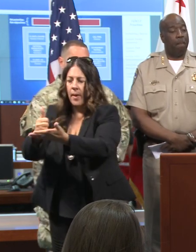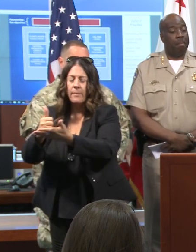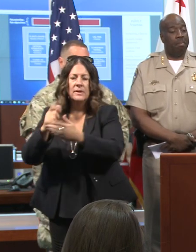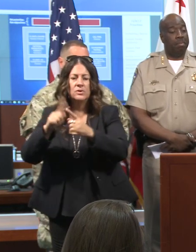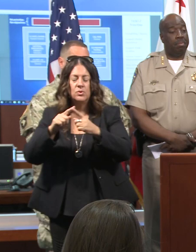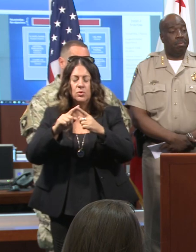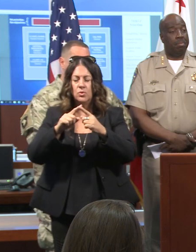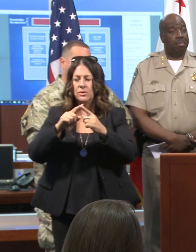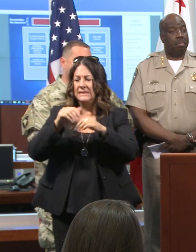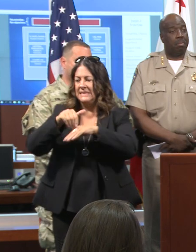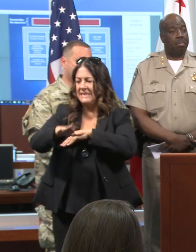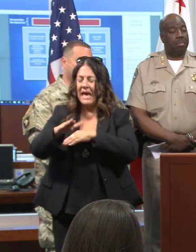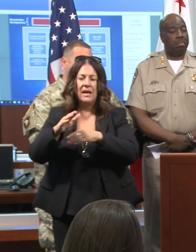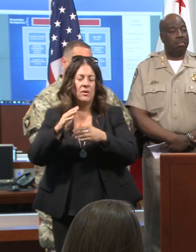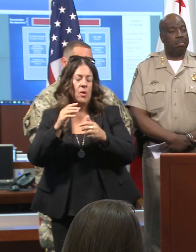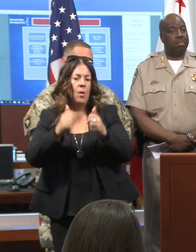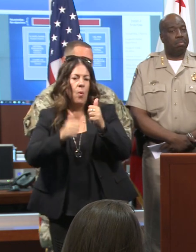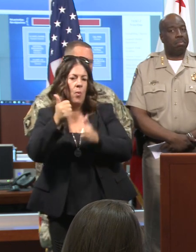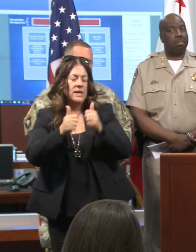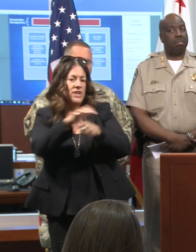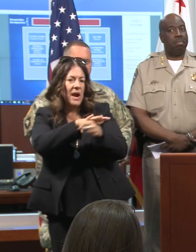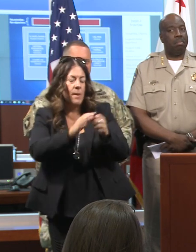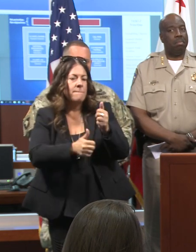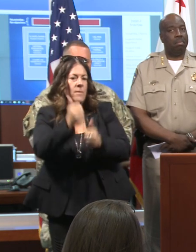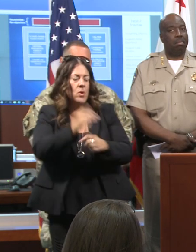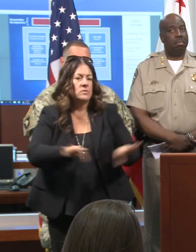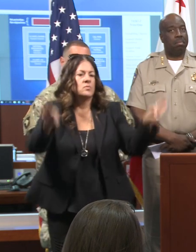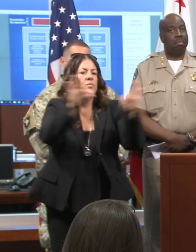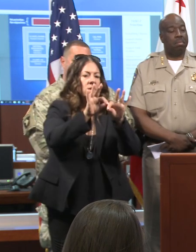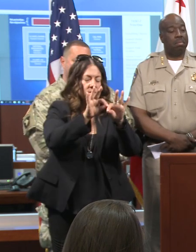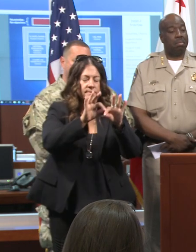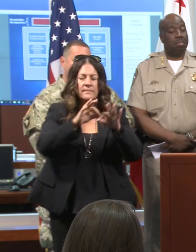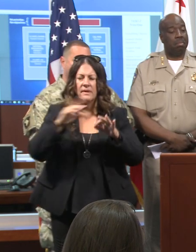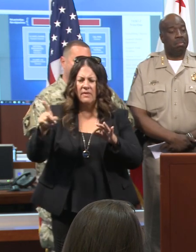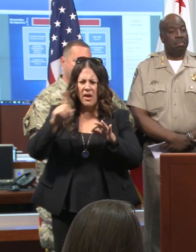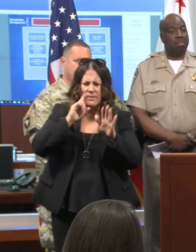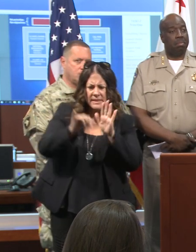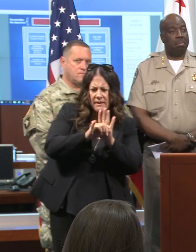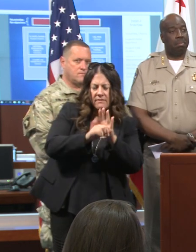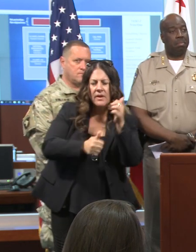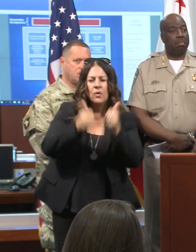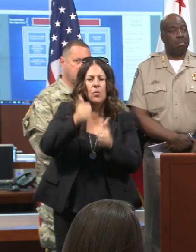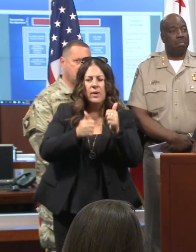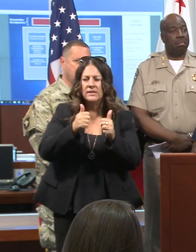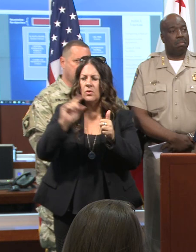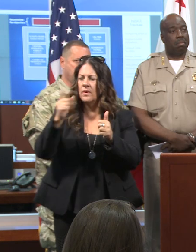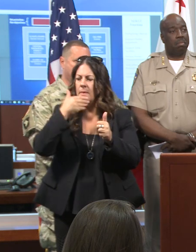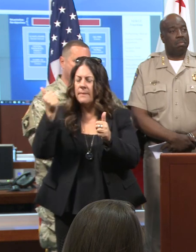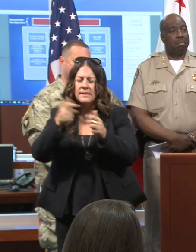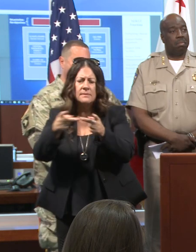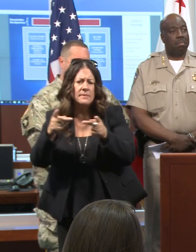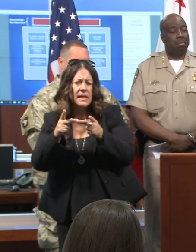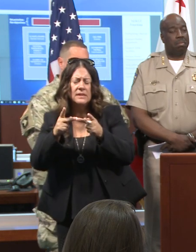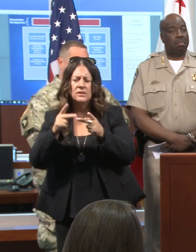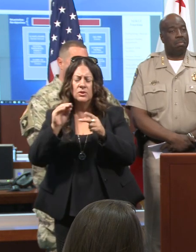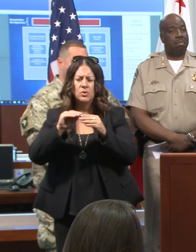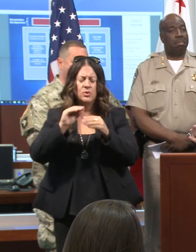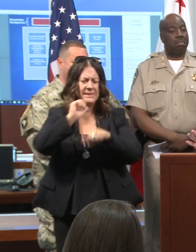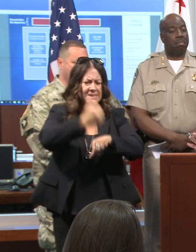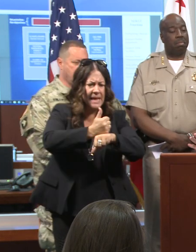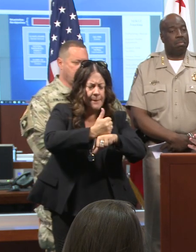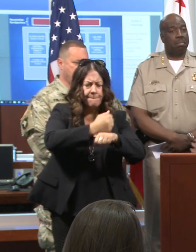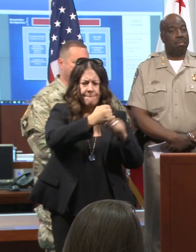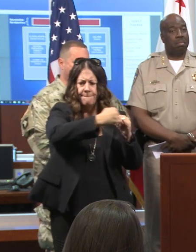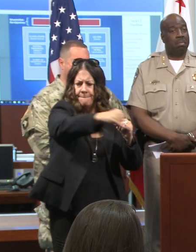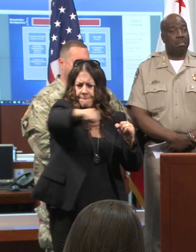critical areas. These teams are rapidly putting their plans in place, are identifying where they're going to put in control lines, and